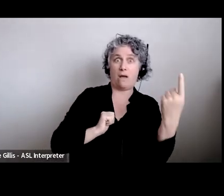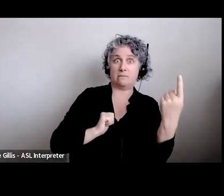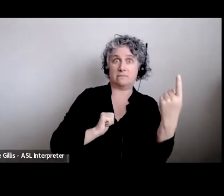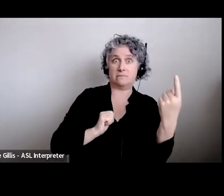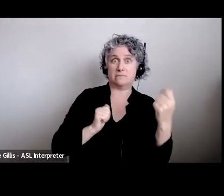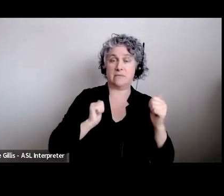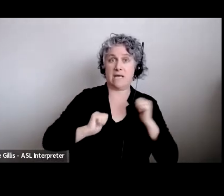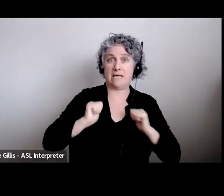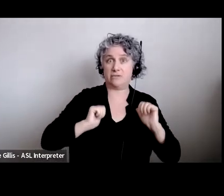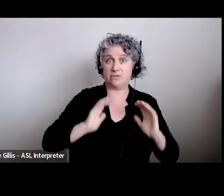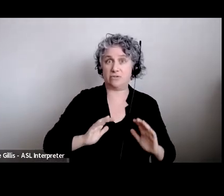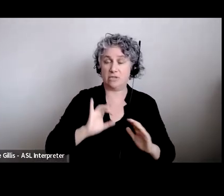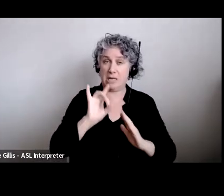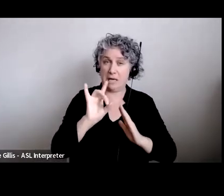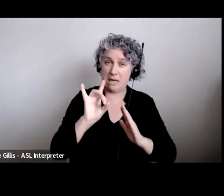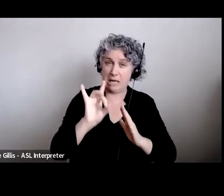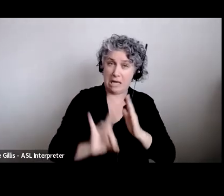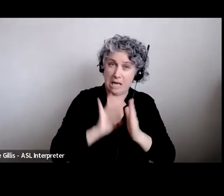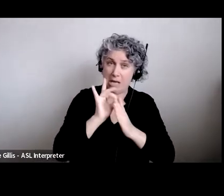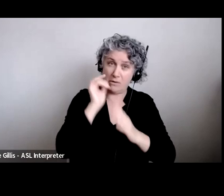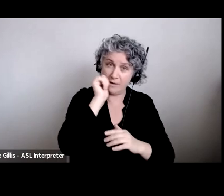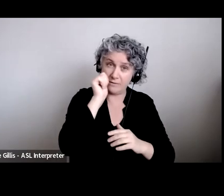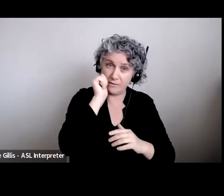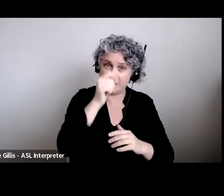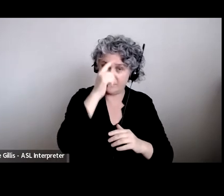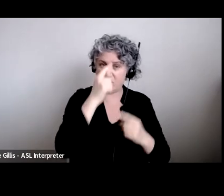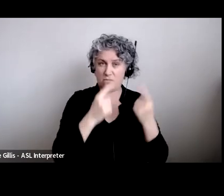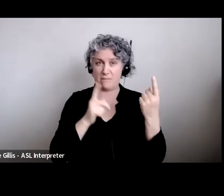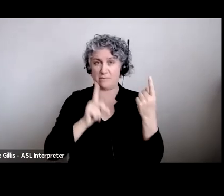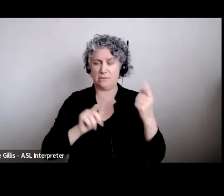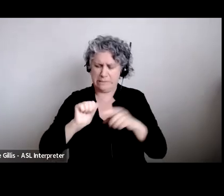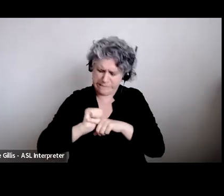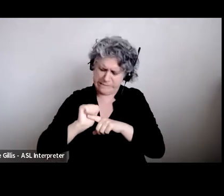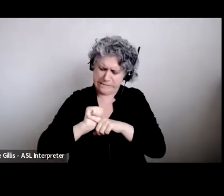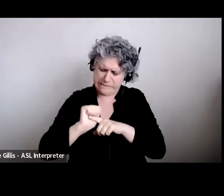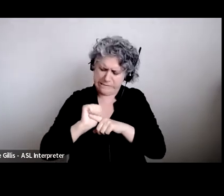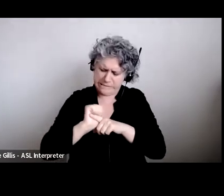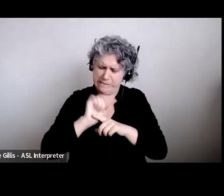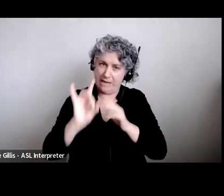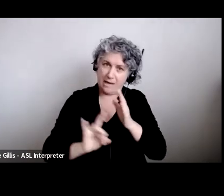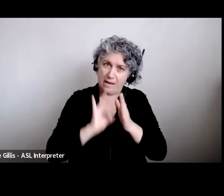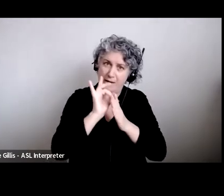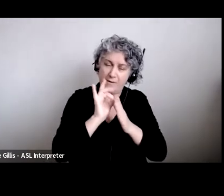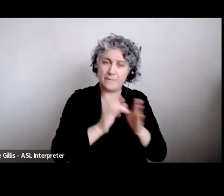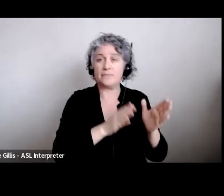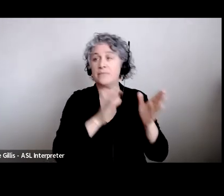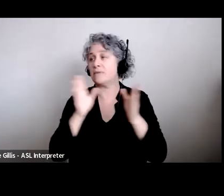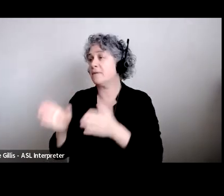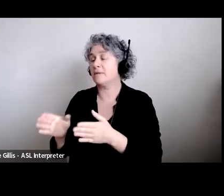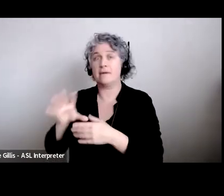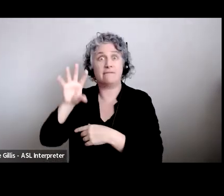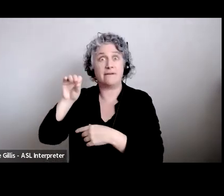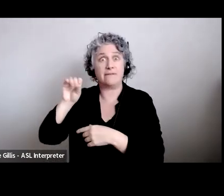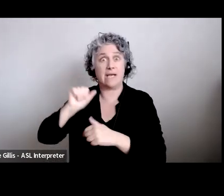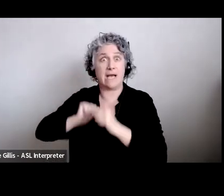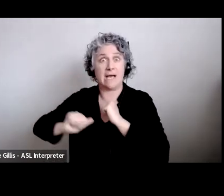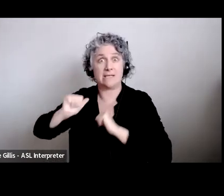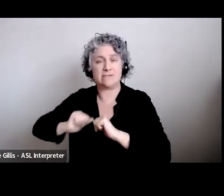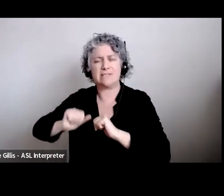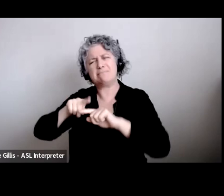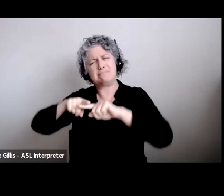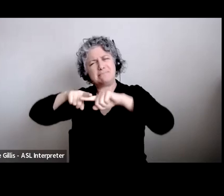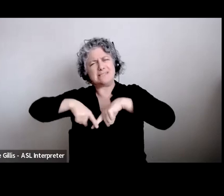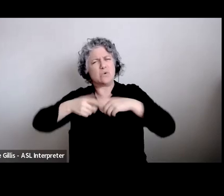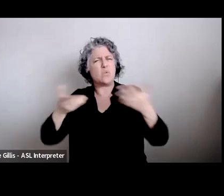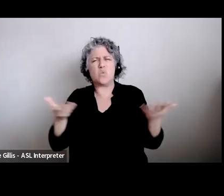day for one person to be in the room acting for 8 hours. And a play with 50, we